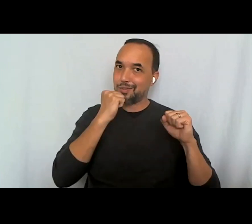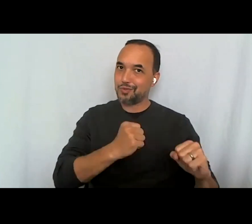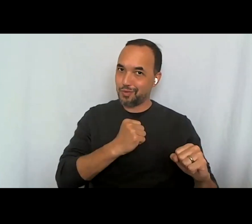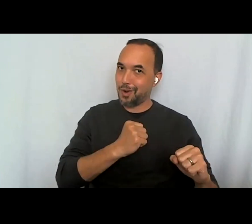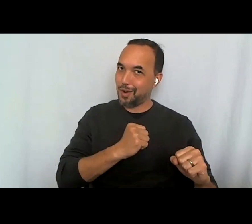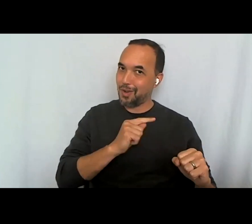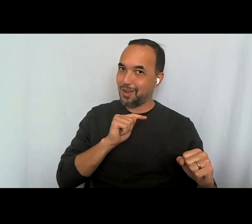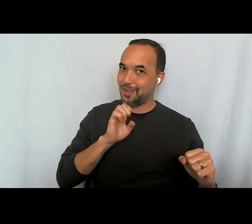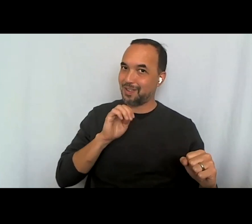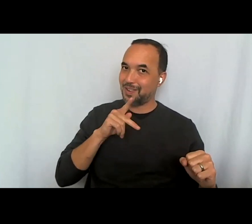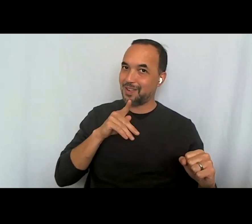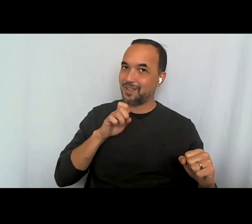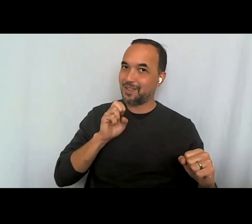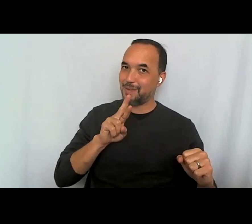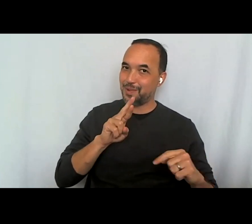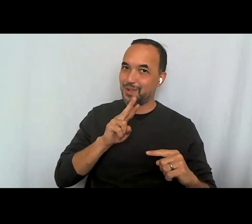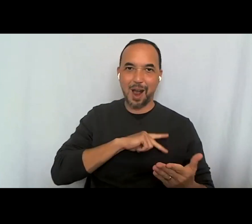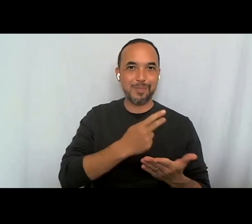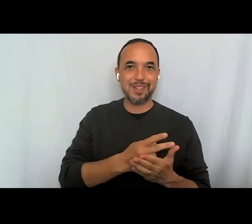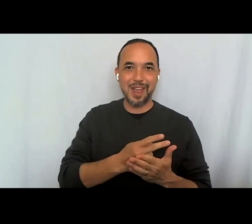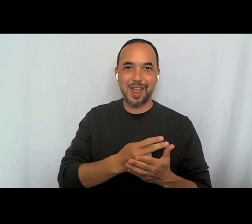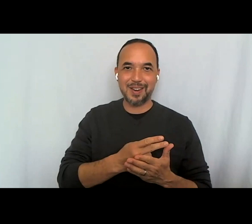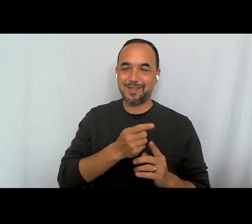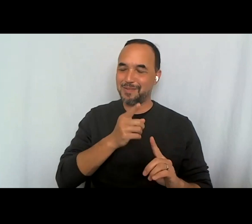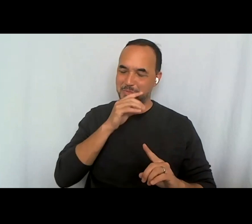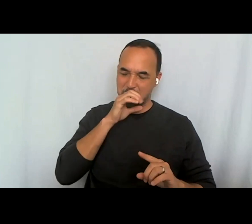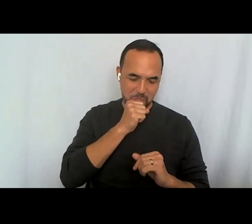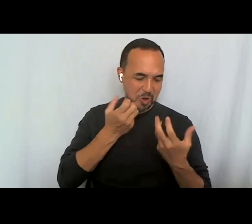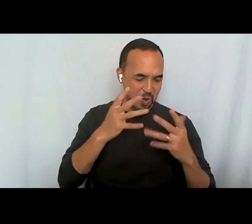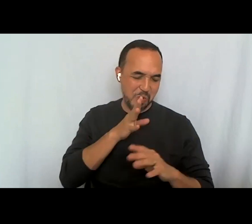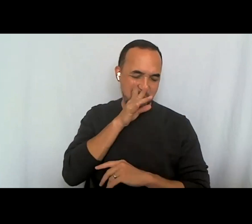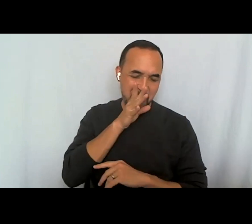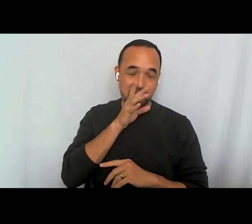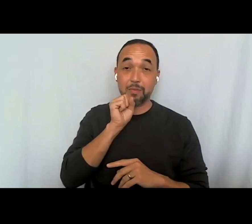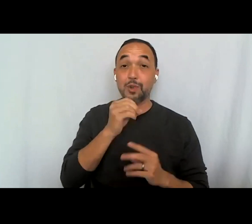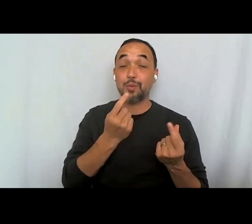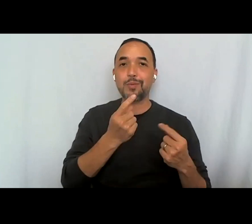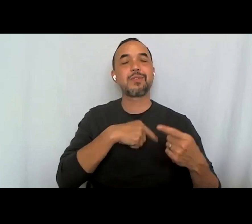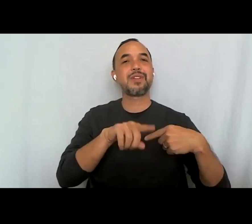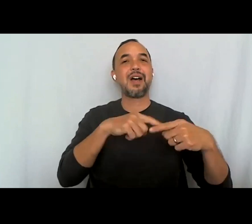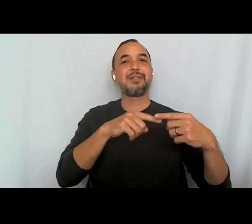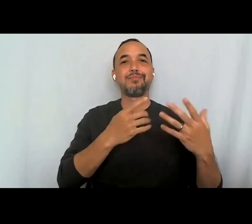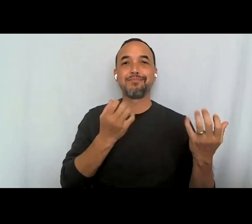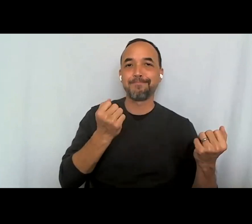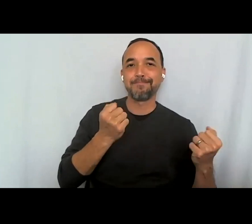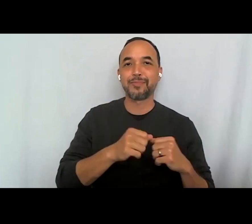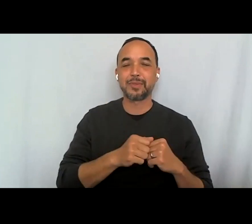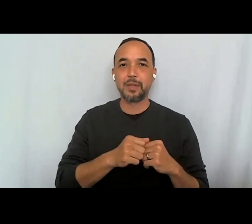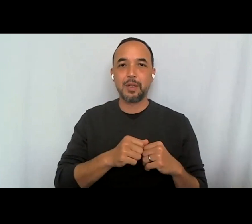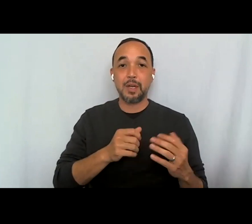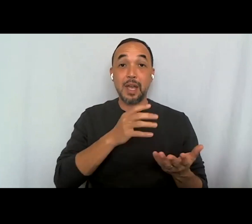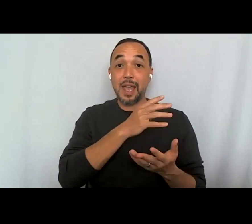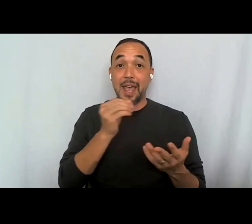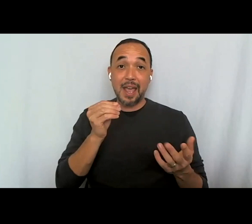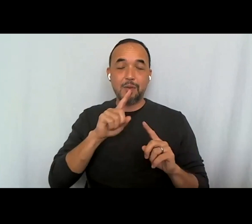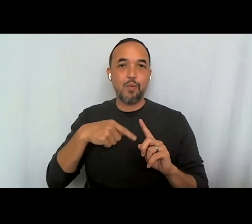he's upset, he doesn't want to talk to us. So he signs. And when he doesn't know how to say something, he has 3 languages because